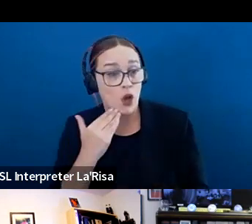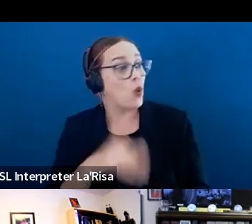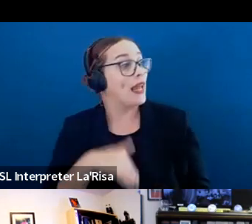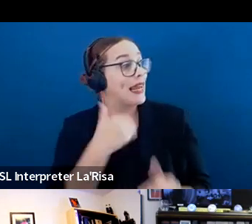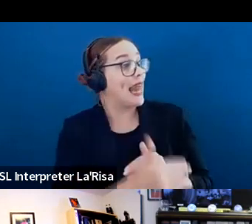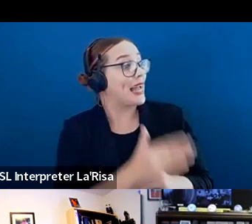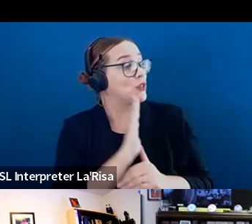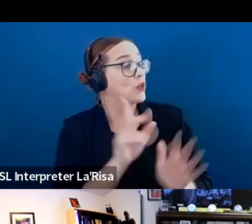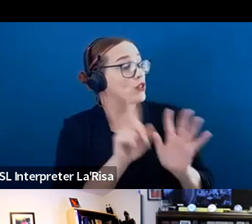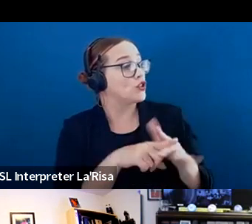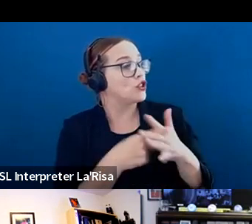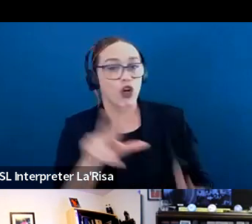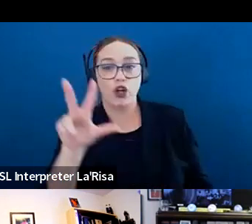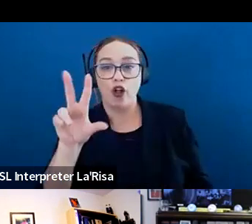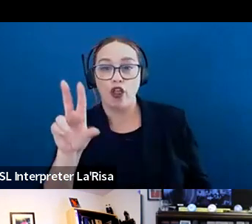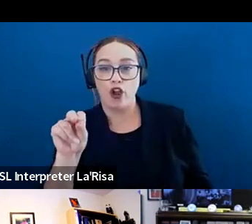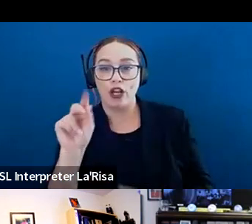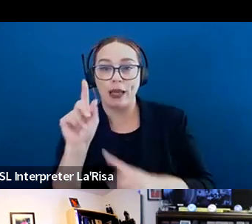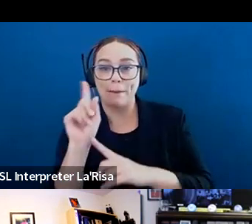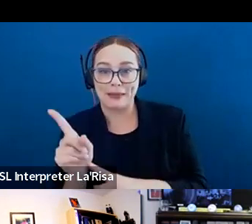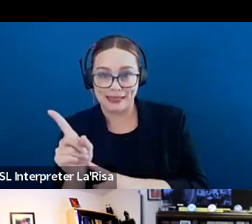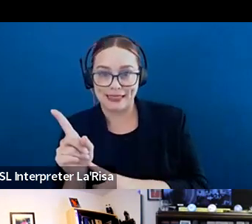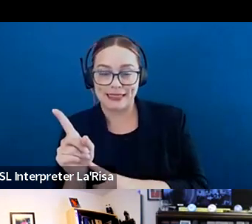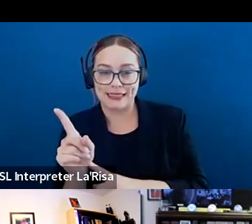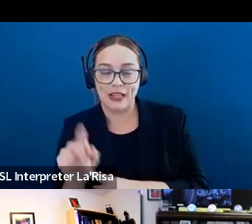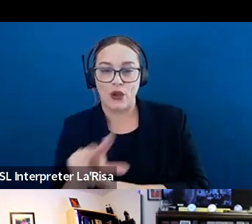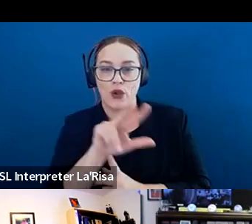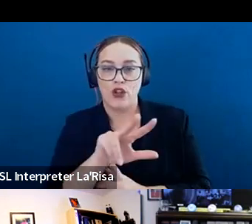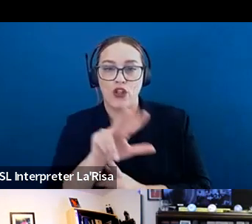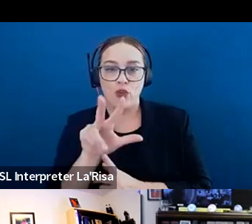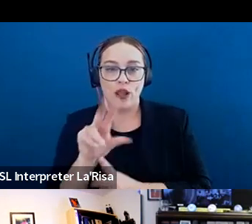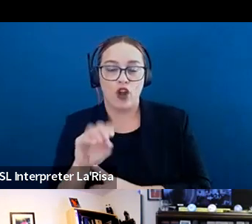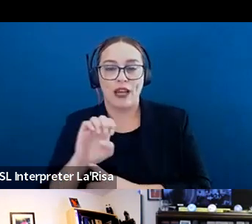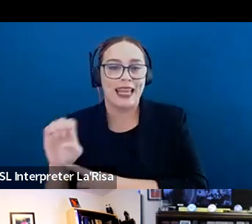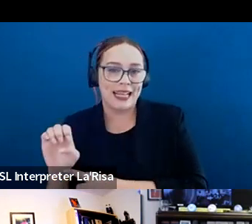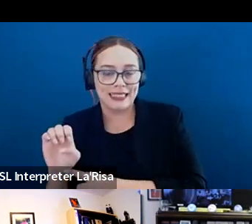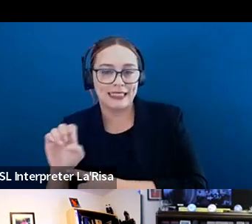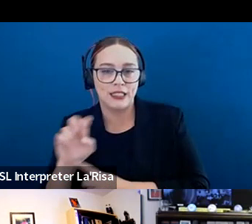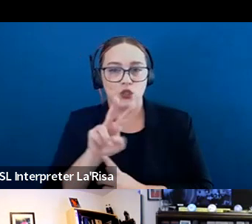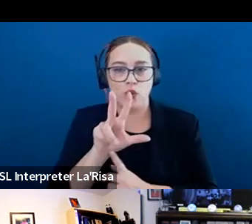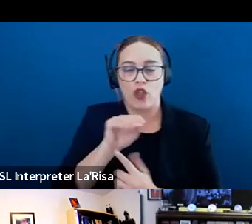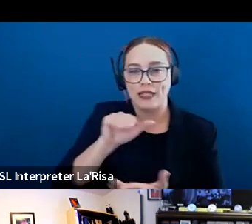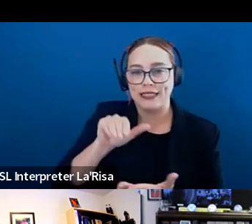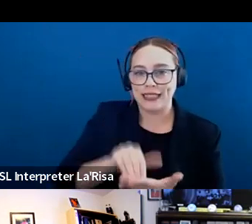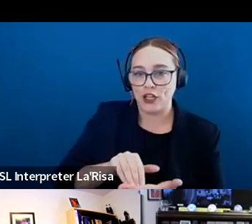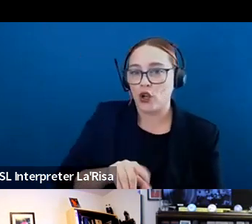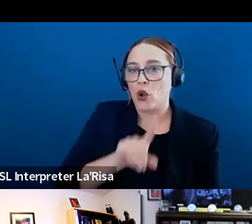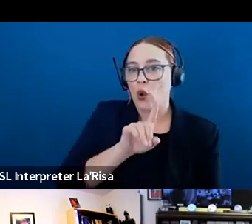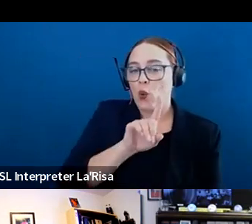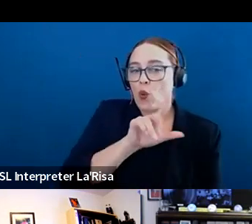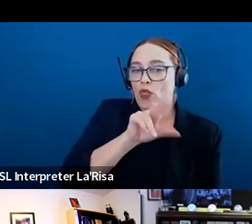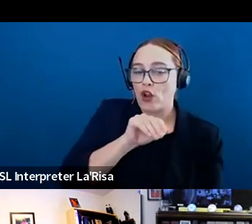session will start in 30 minutes. So that'll be 3:30 Eastern, 2:30 Central, 1:30